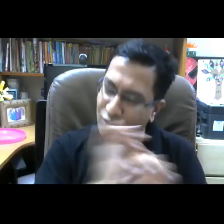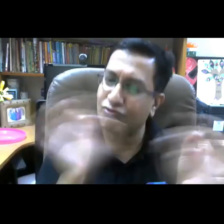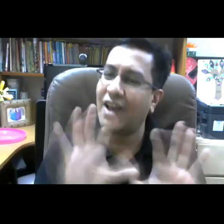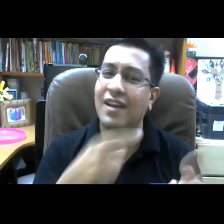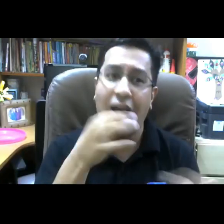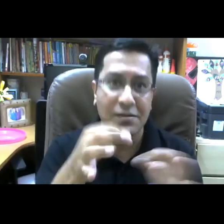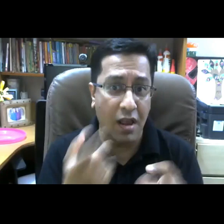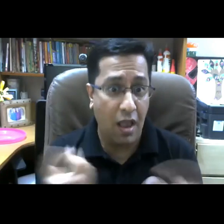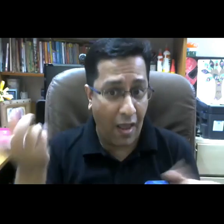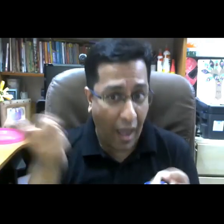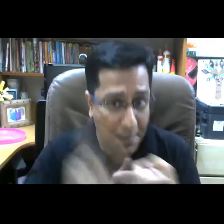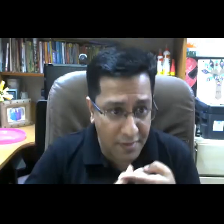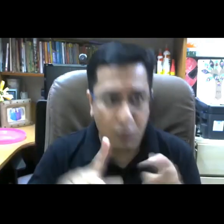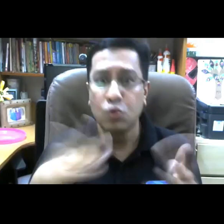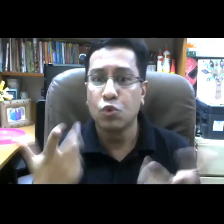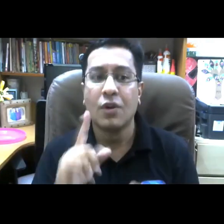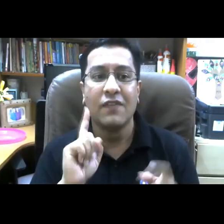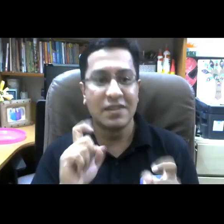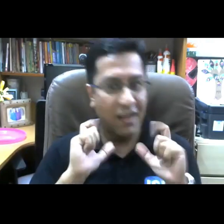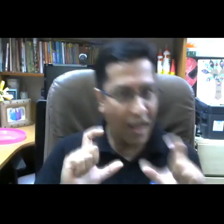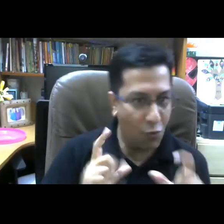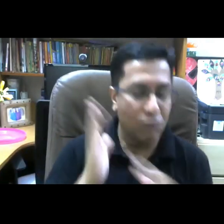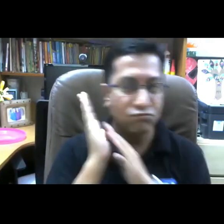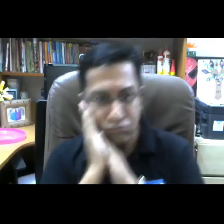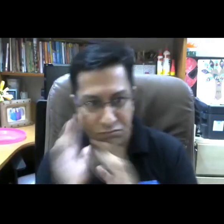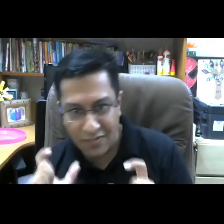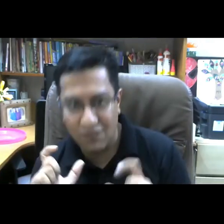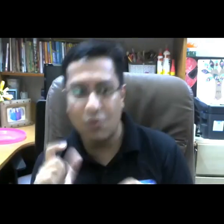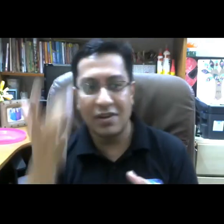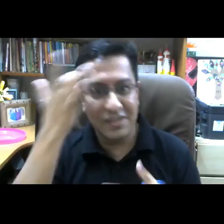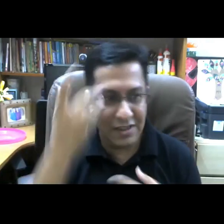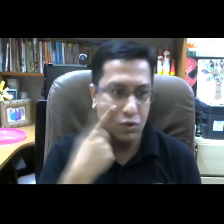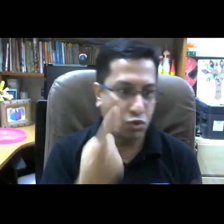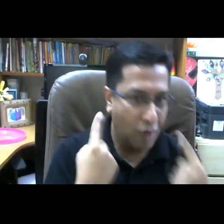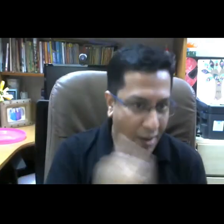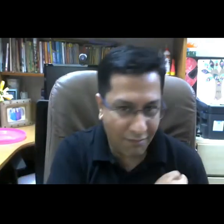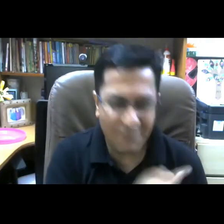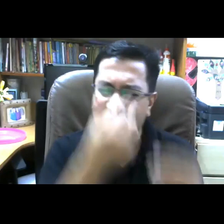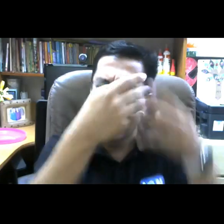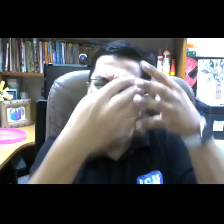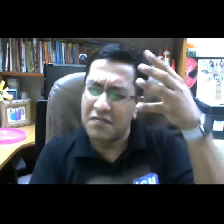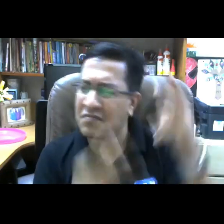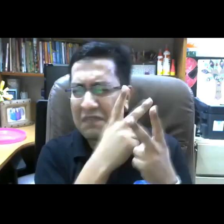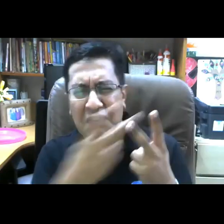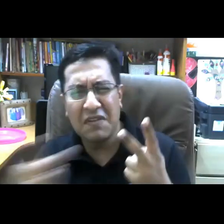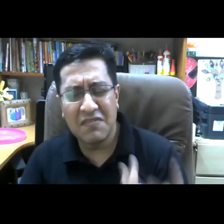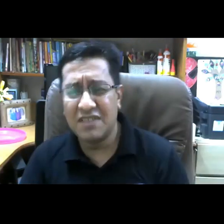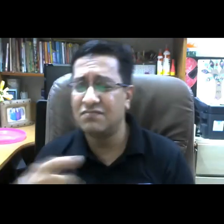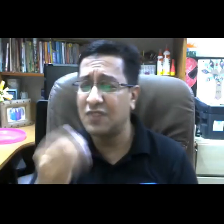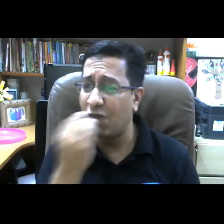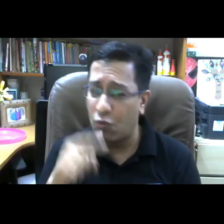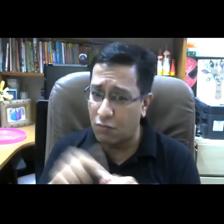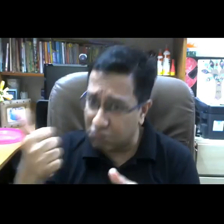do. So the news is there, which can explain you everything about COVID. How do you have to be careful? How do you have to take precautions?